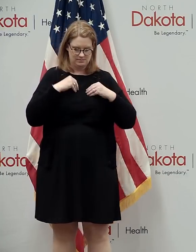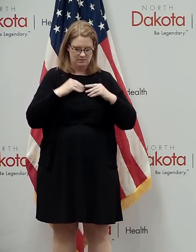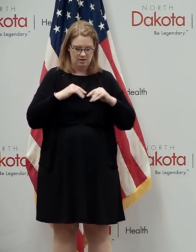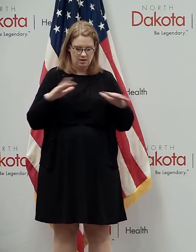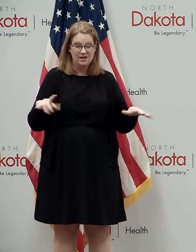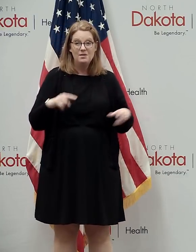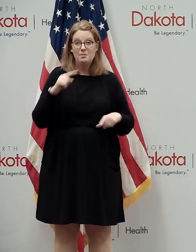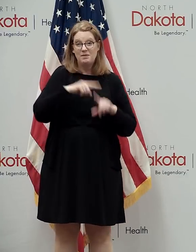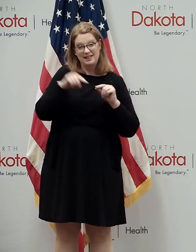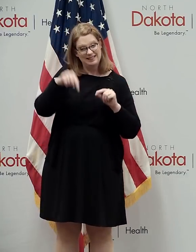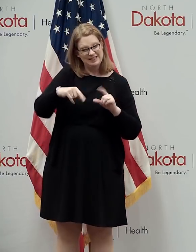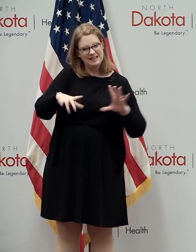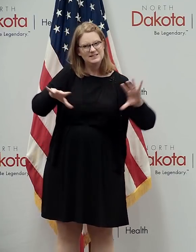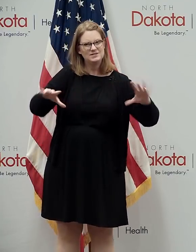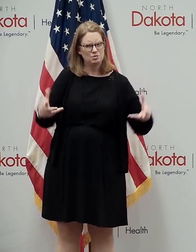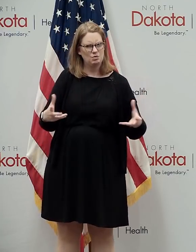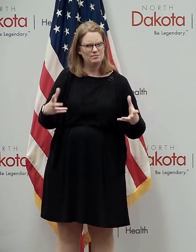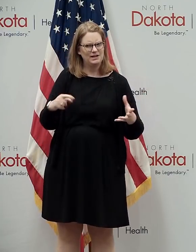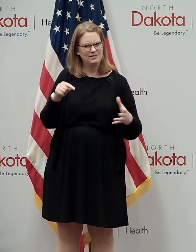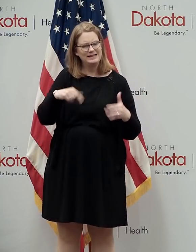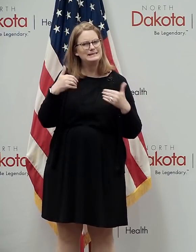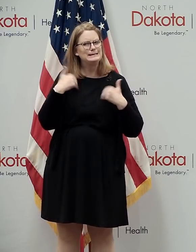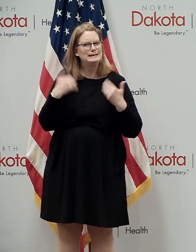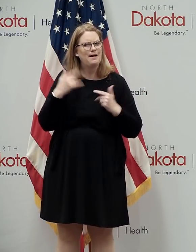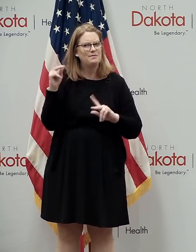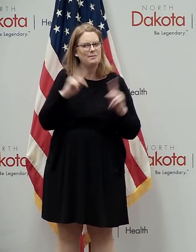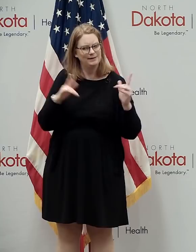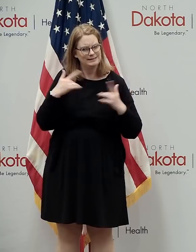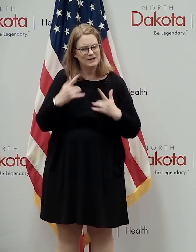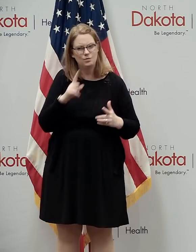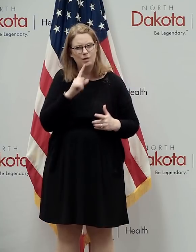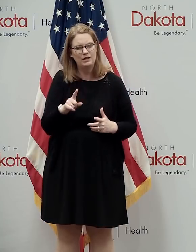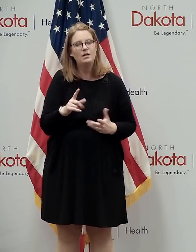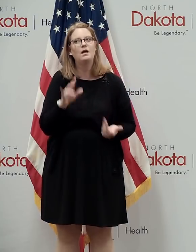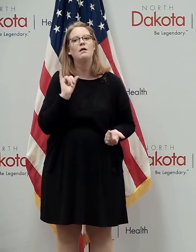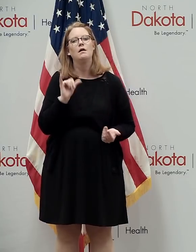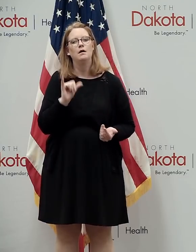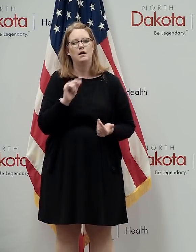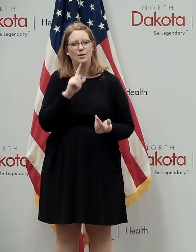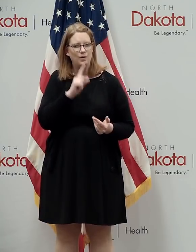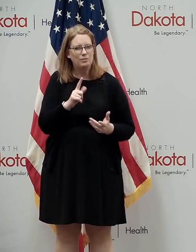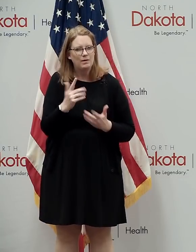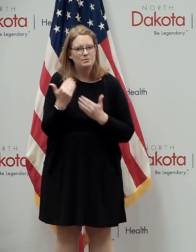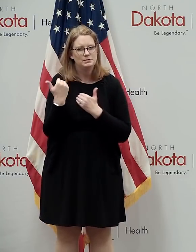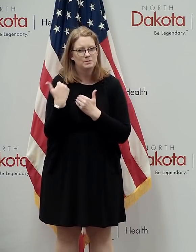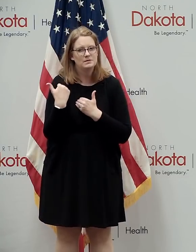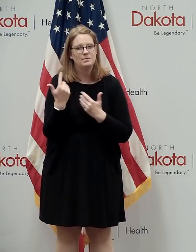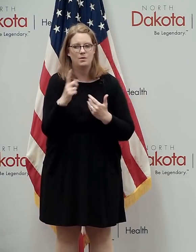social responsibility. I mean, this is a great opportunity for young people to show their concern for the